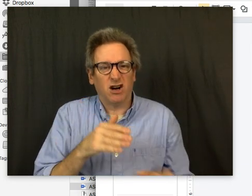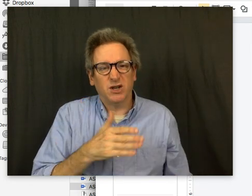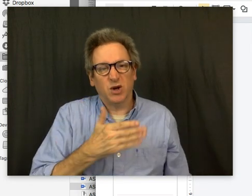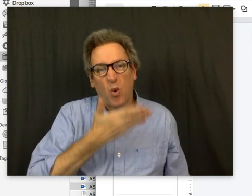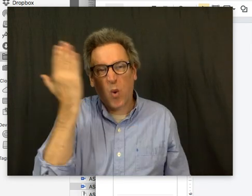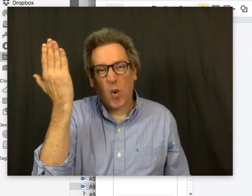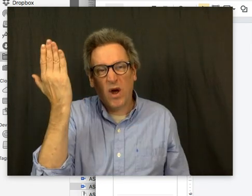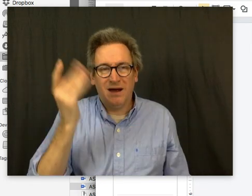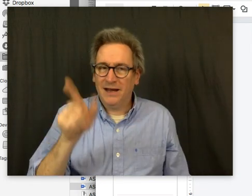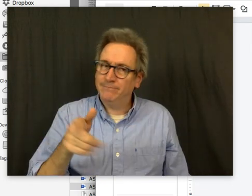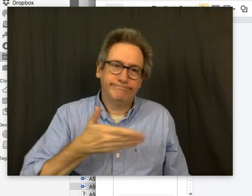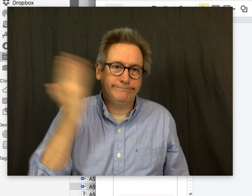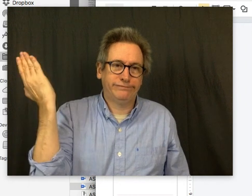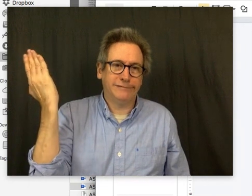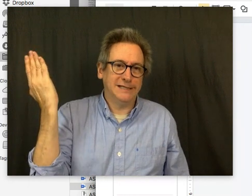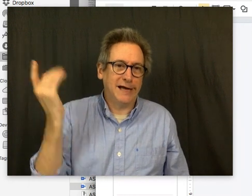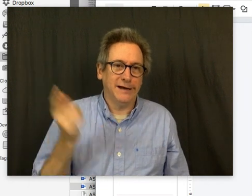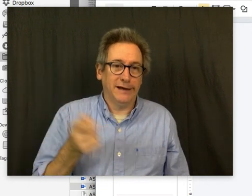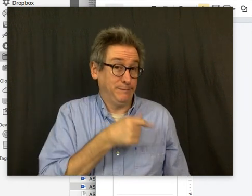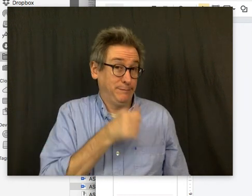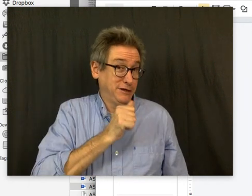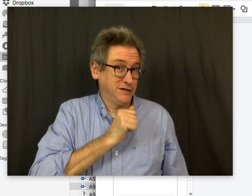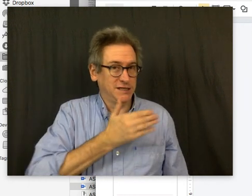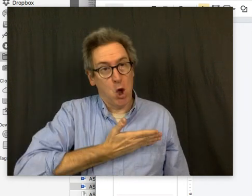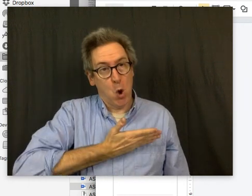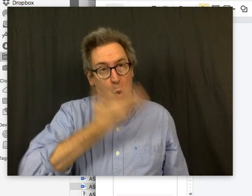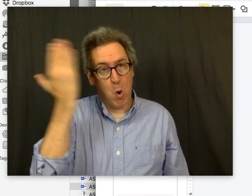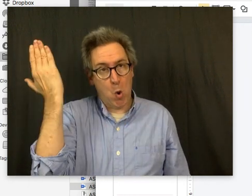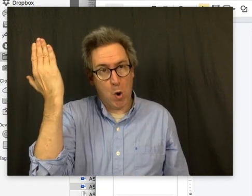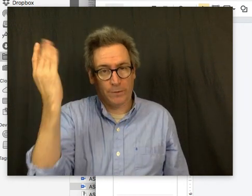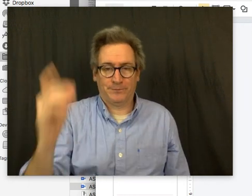that in a cartoon. He's got none. Patience.